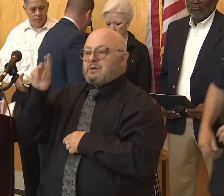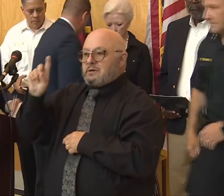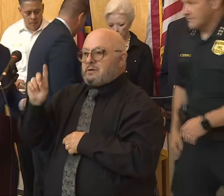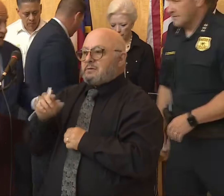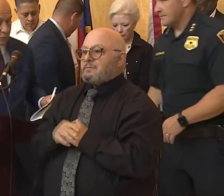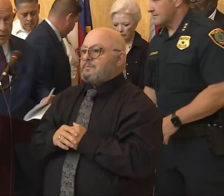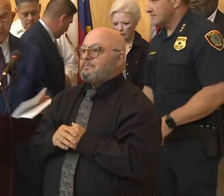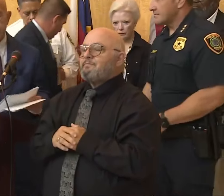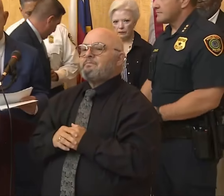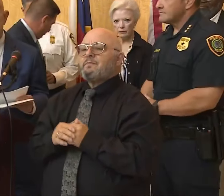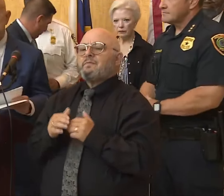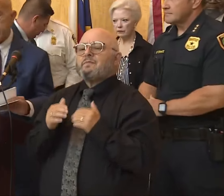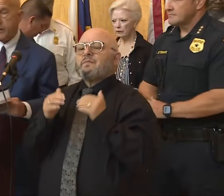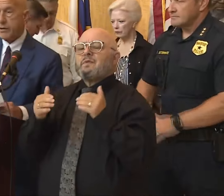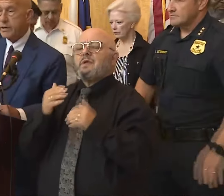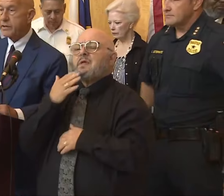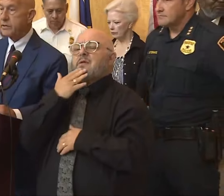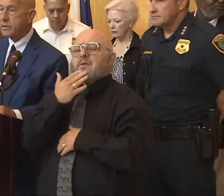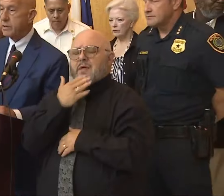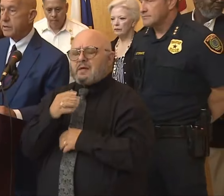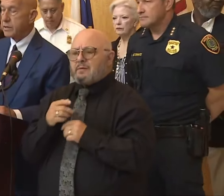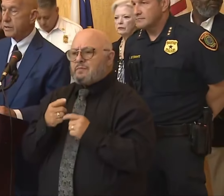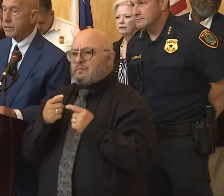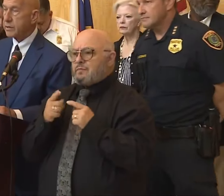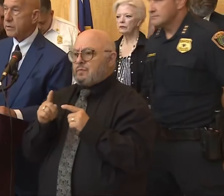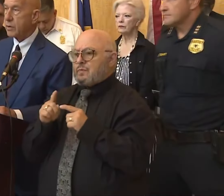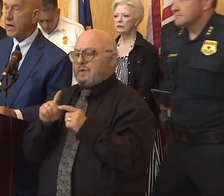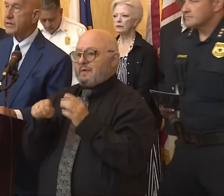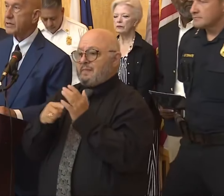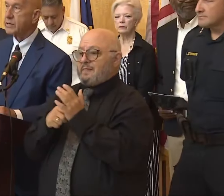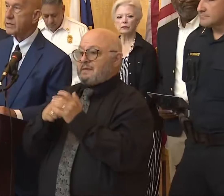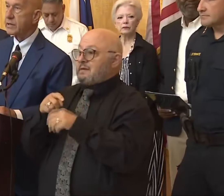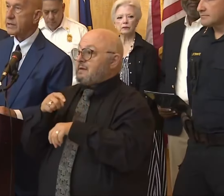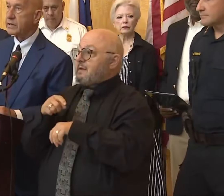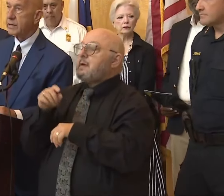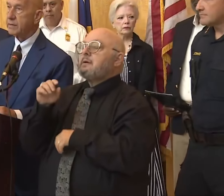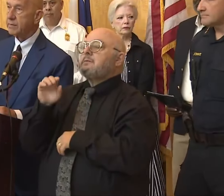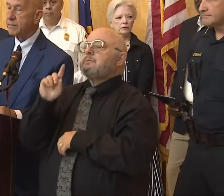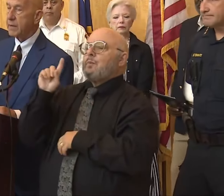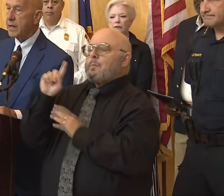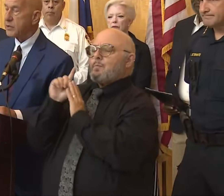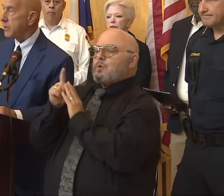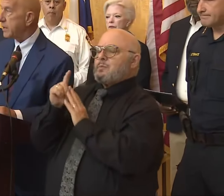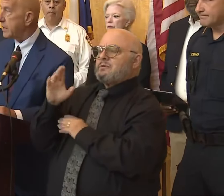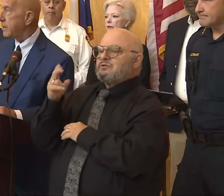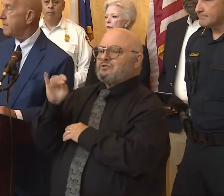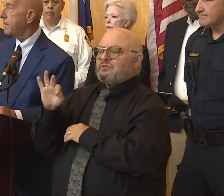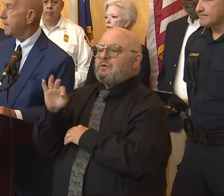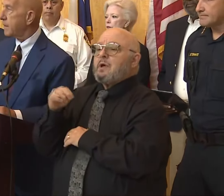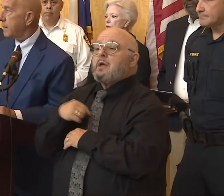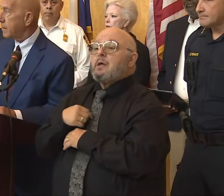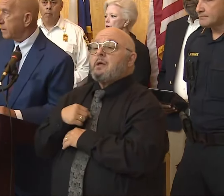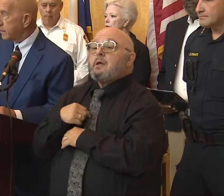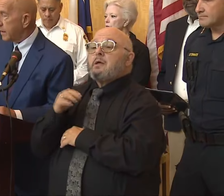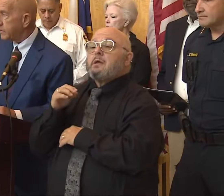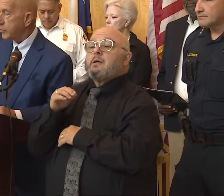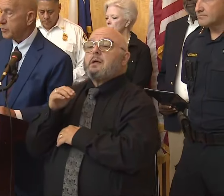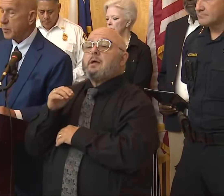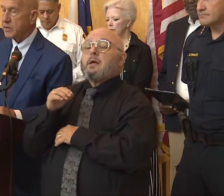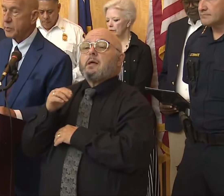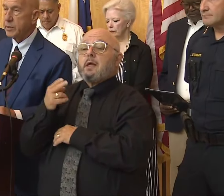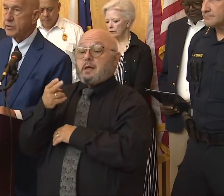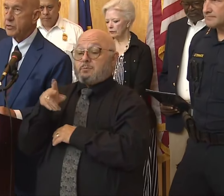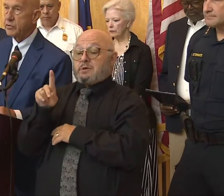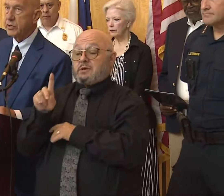Great, Chief. I just want to emphasize that during these crises that HPD takes